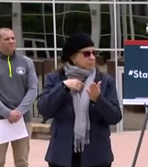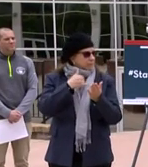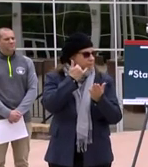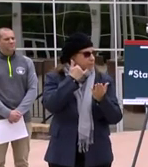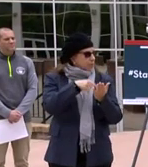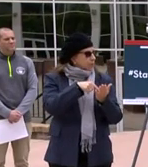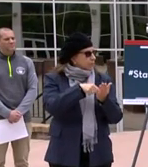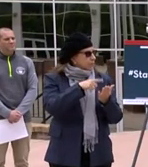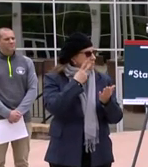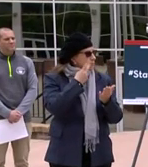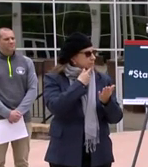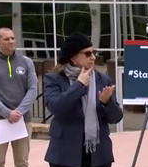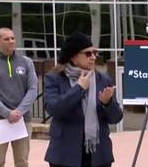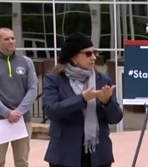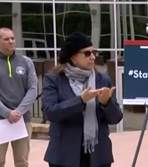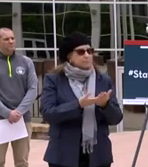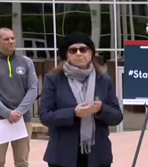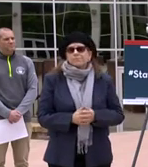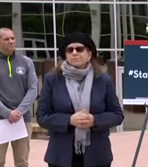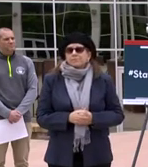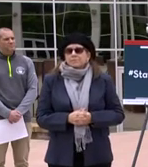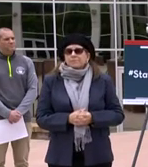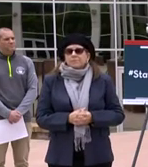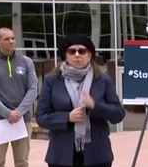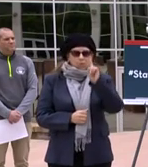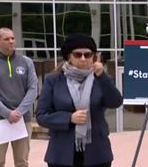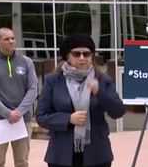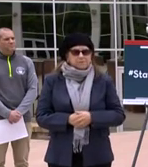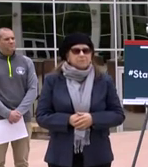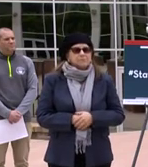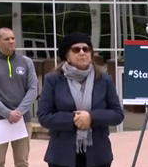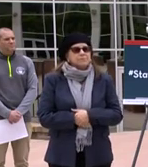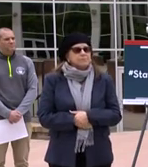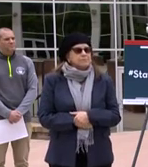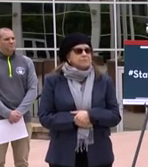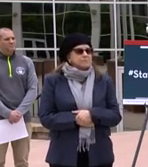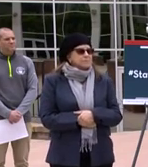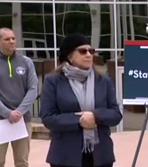Give me a minute.